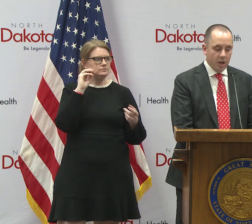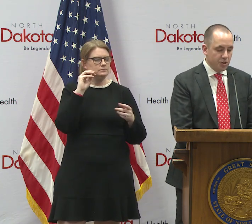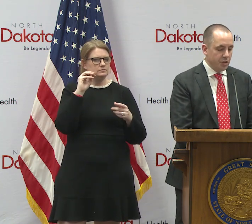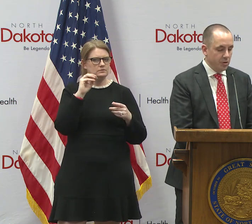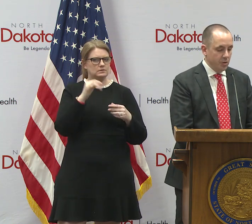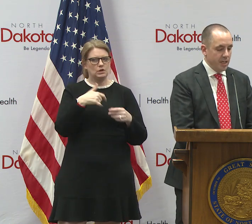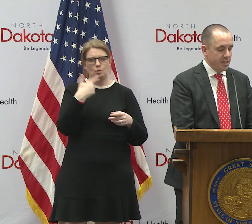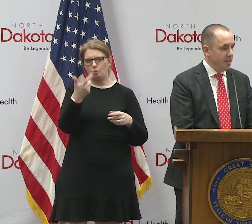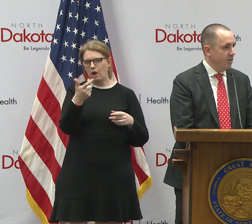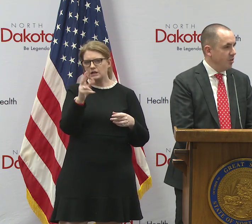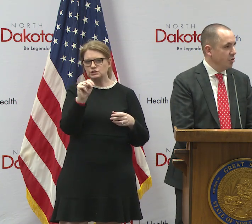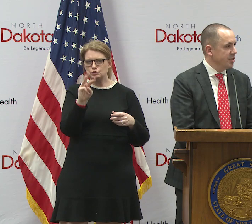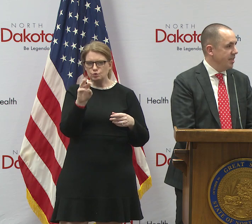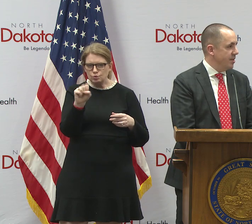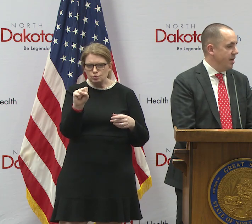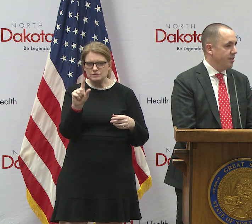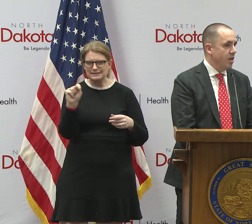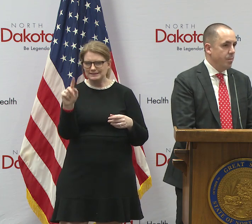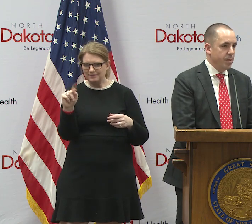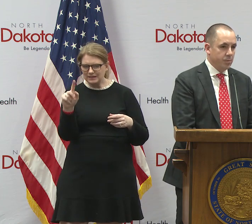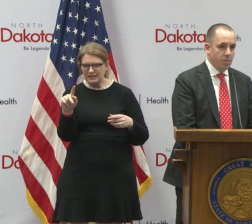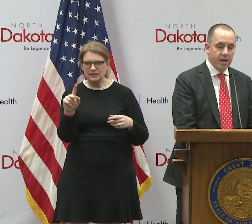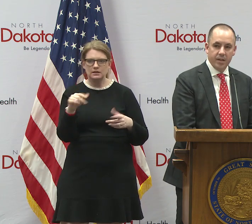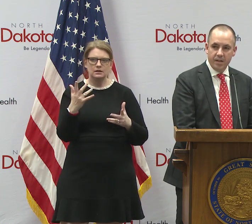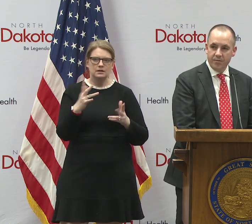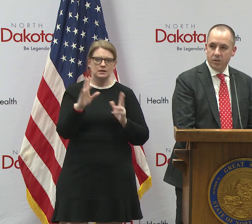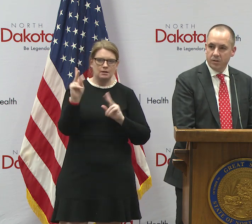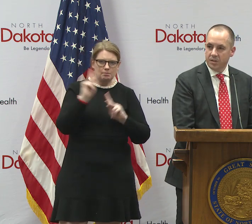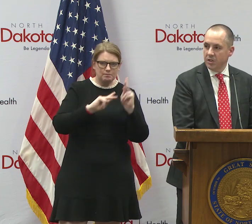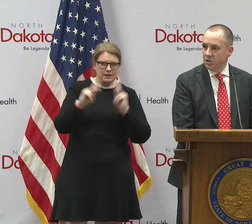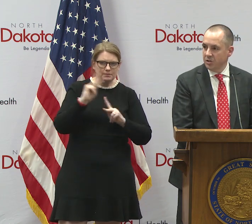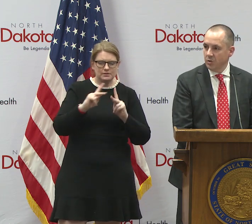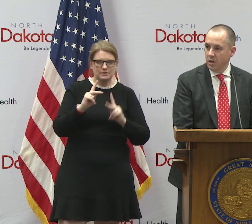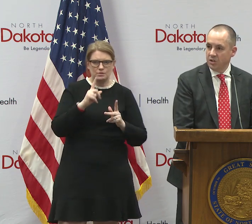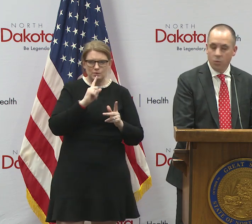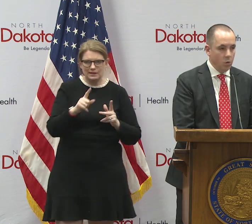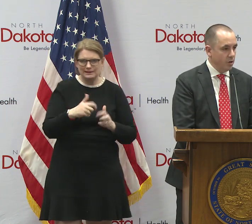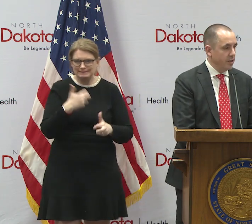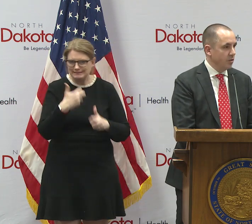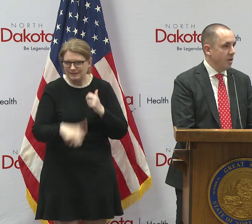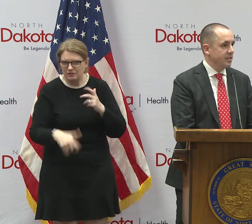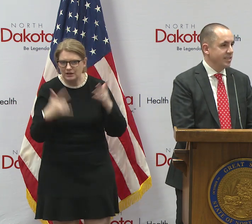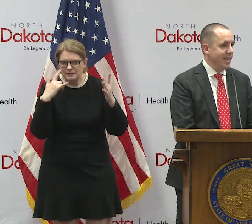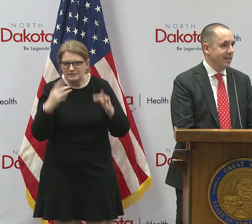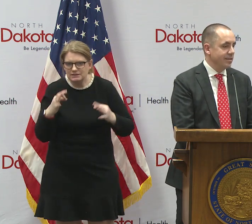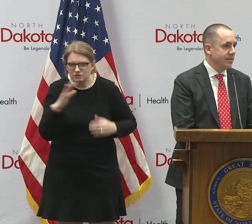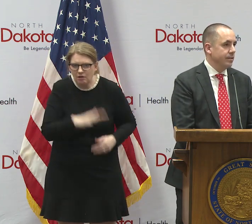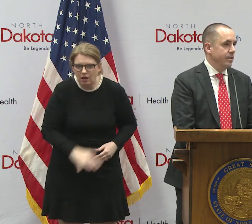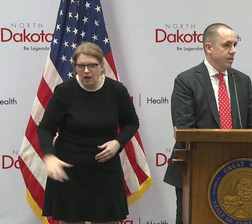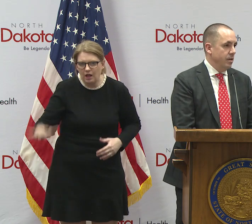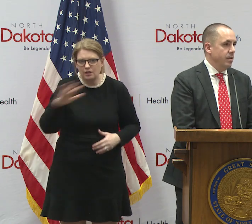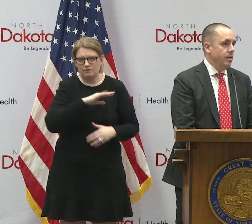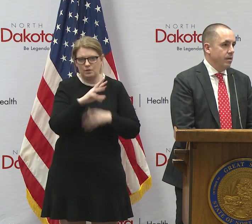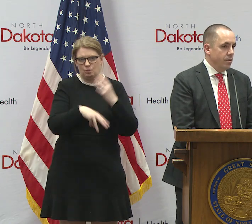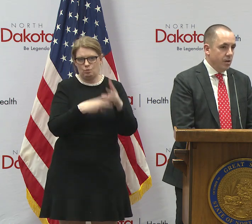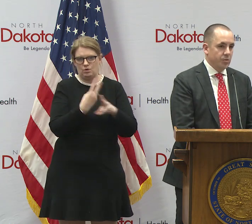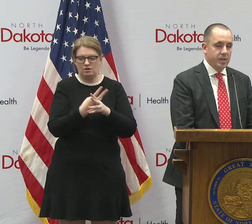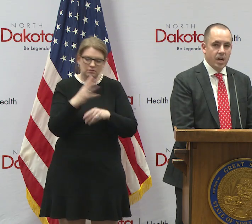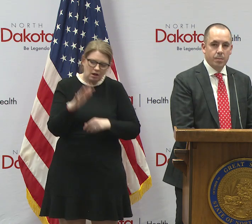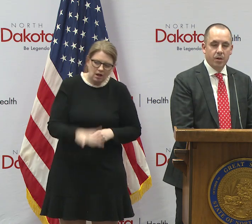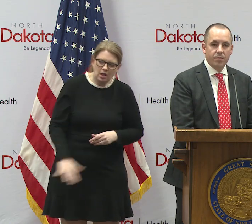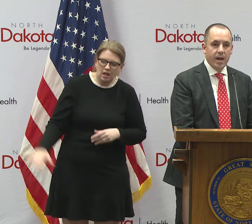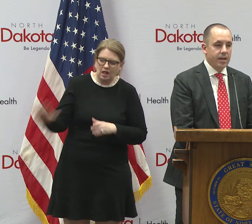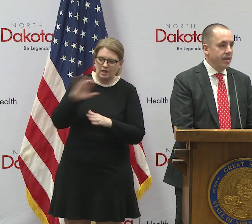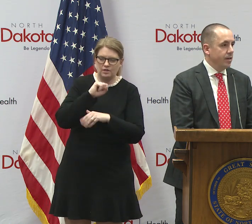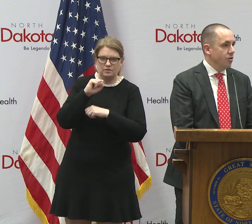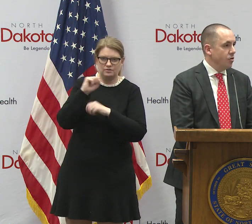news, you watch news on TV, you'll see that people are making difficult decisions across the world and across the state. As we